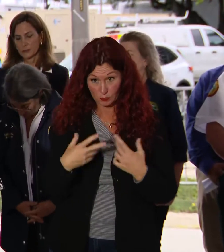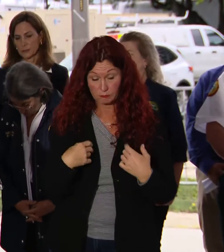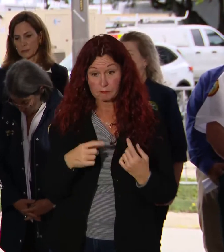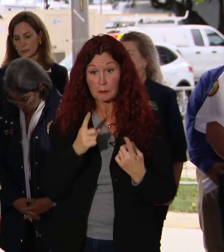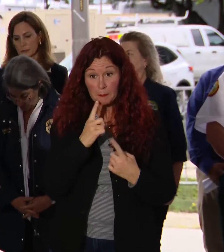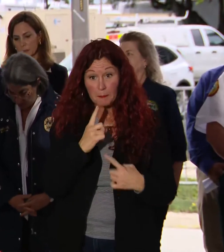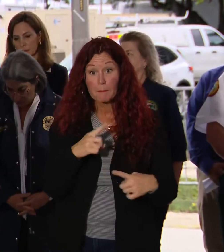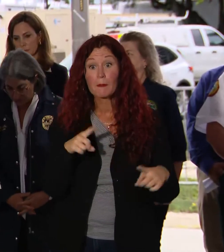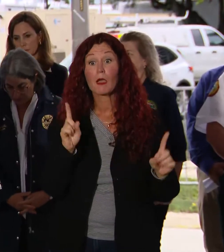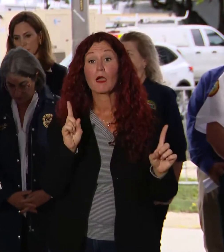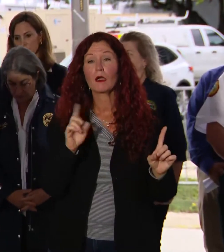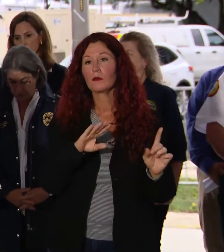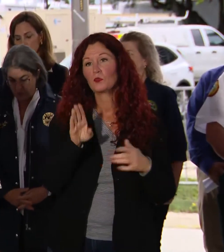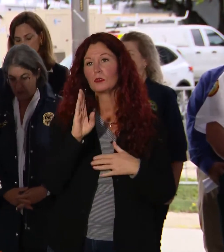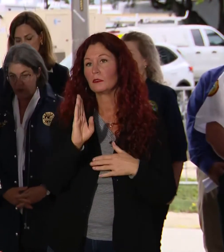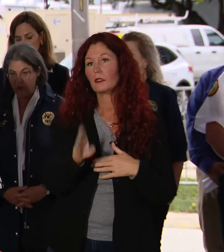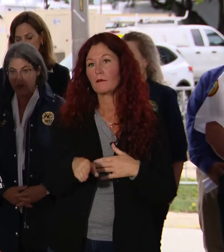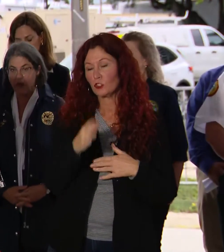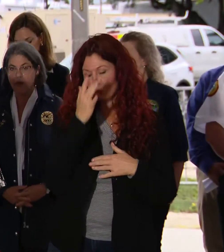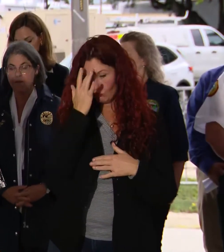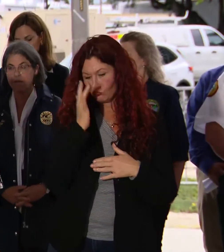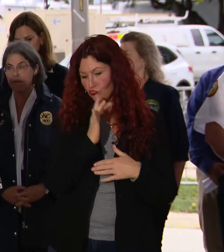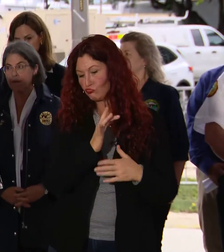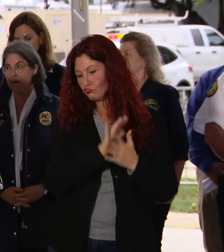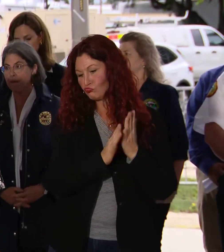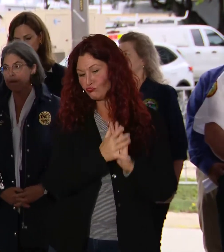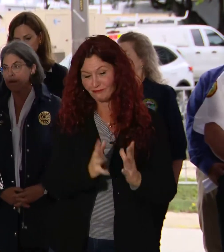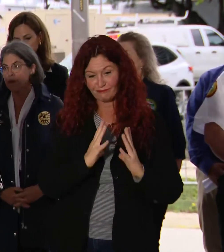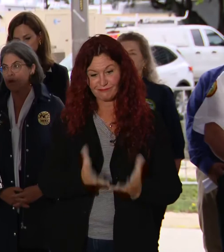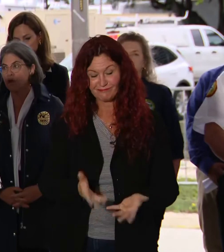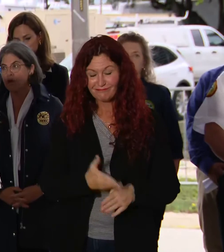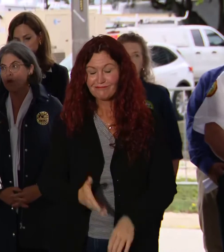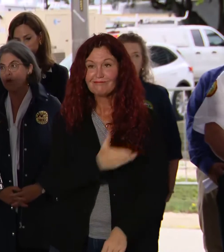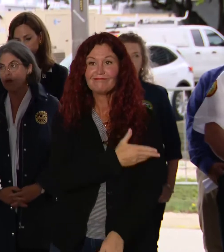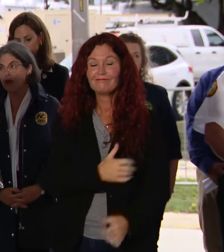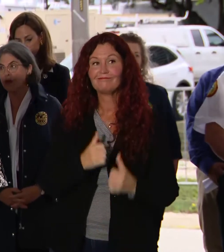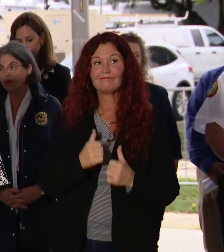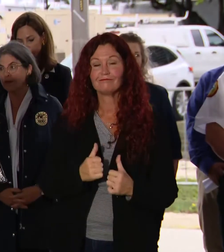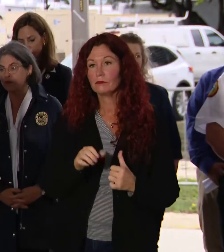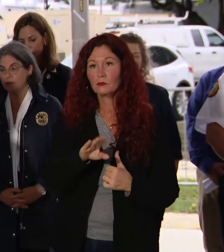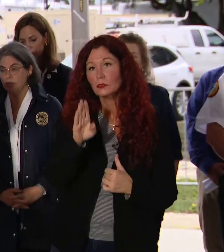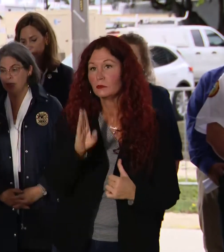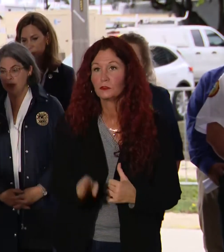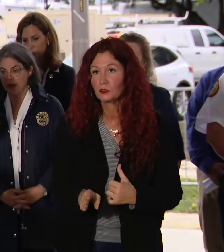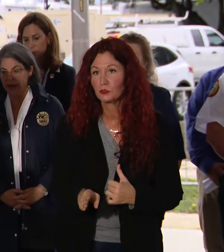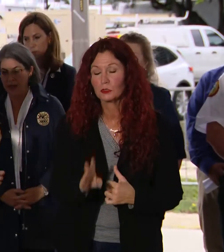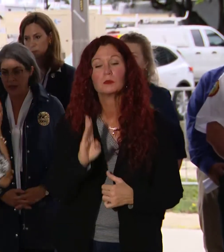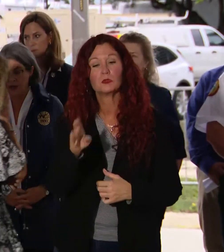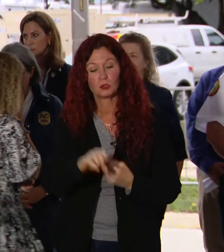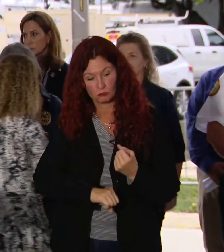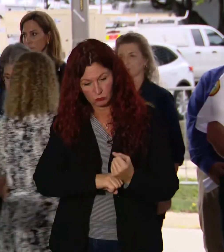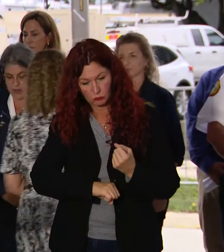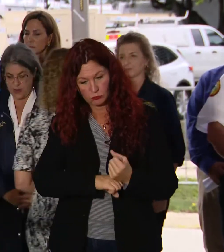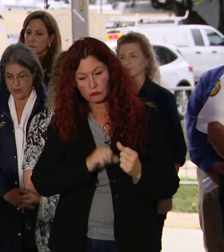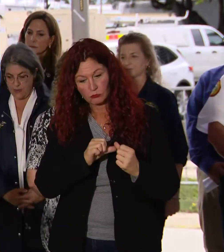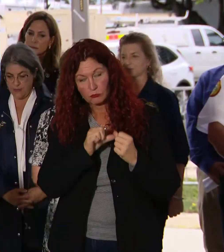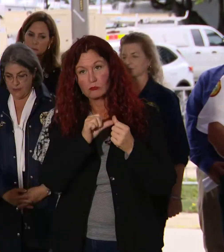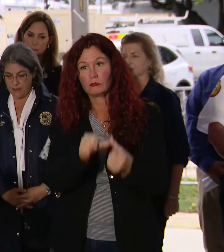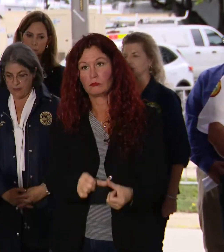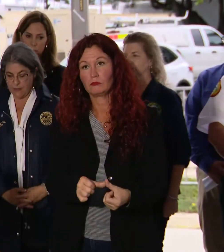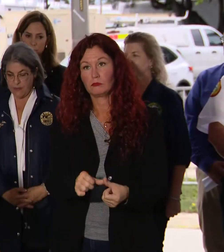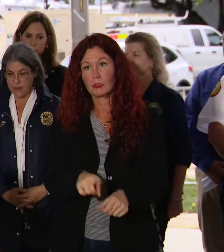there to hold them up, to lift them up for as long as they need us. Thank you so much.